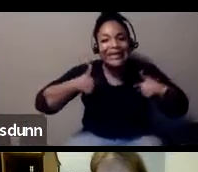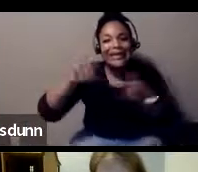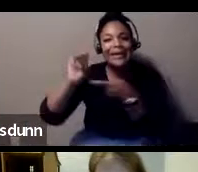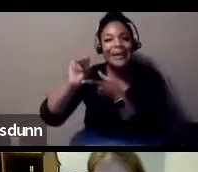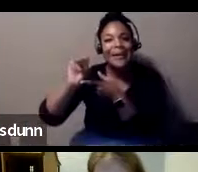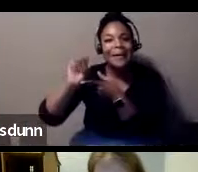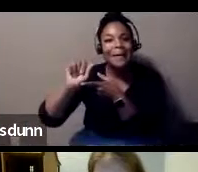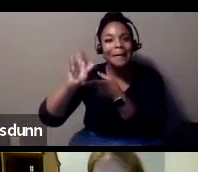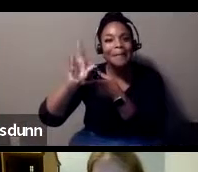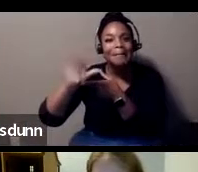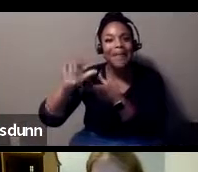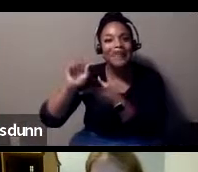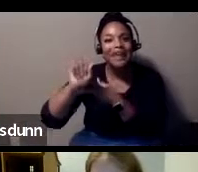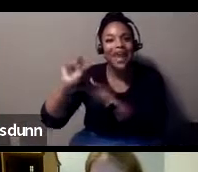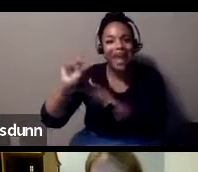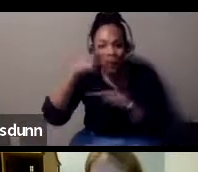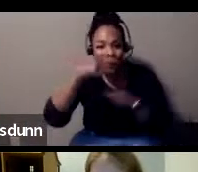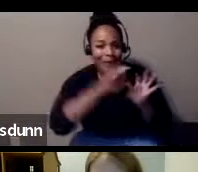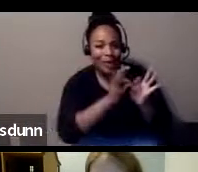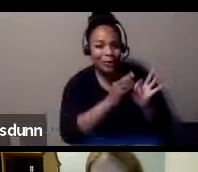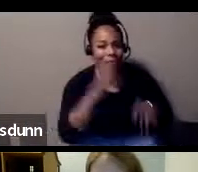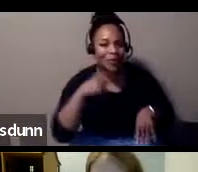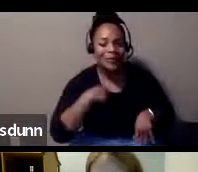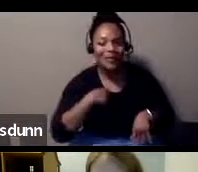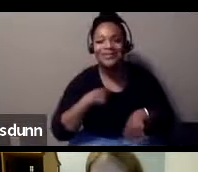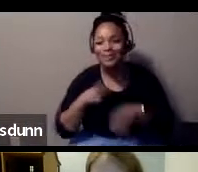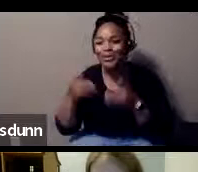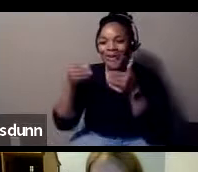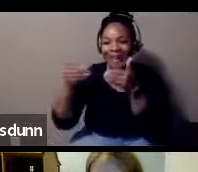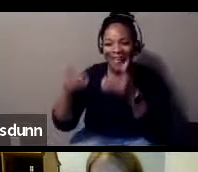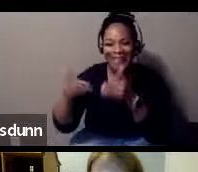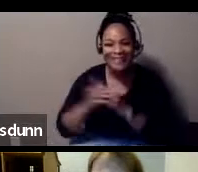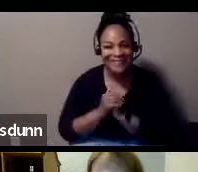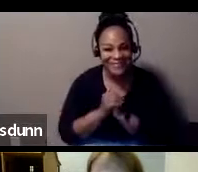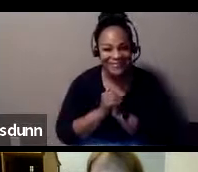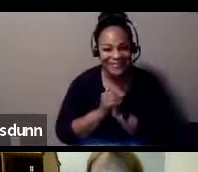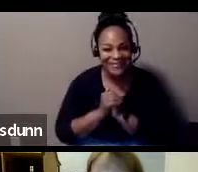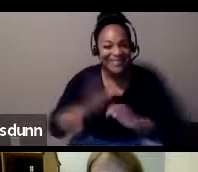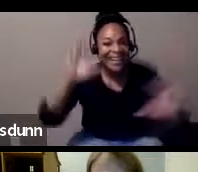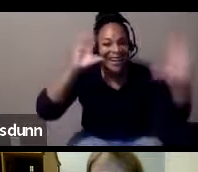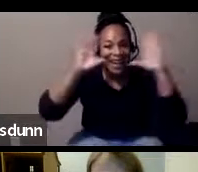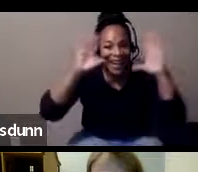interpret for me, that would be awesome. My Go name is ahead. Ann.